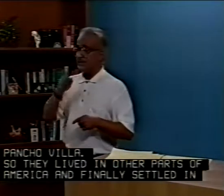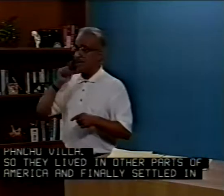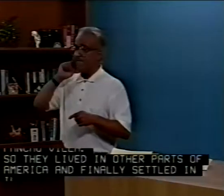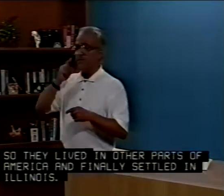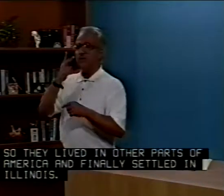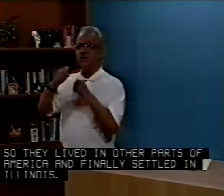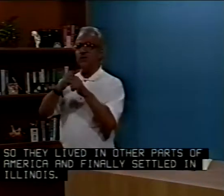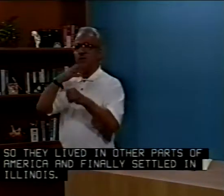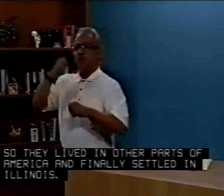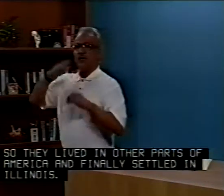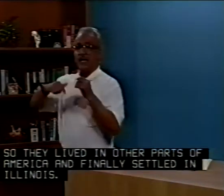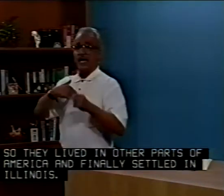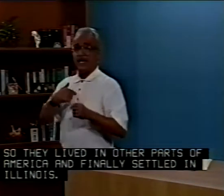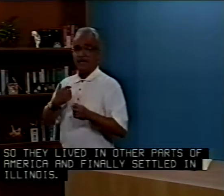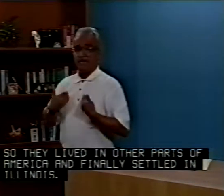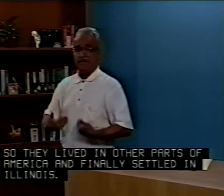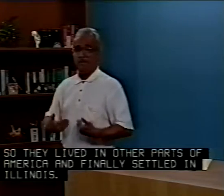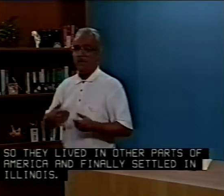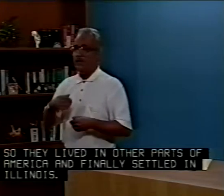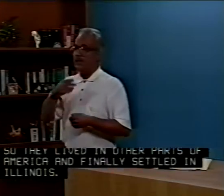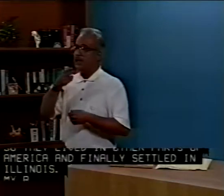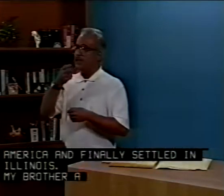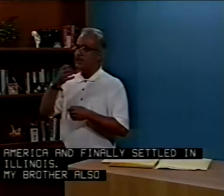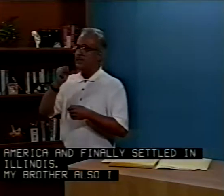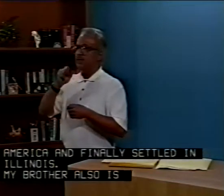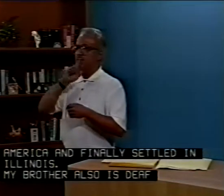My brother also is deaf, 2 years older than myself.